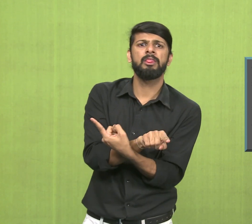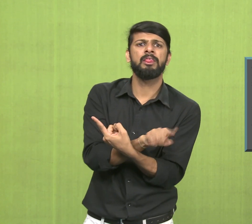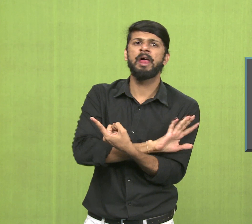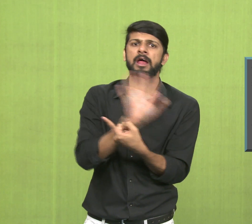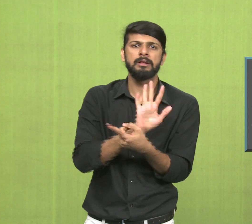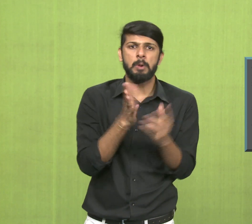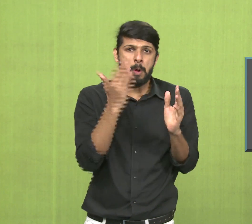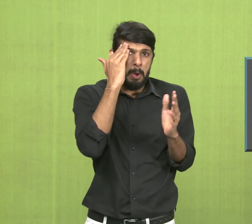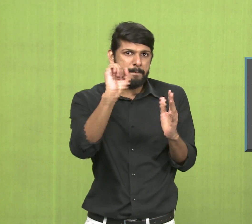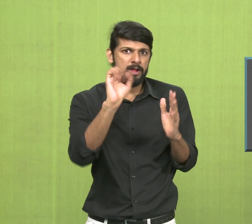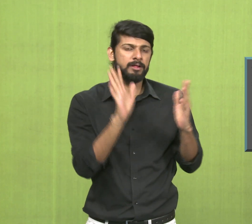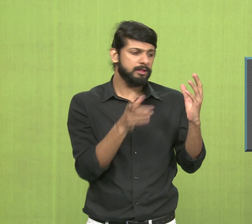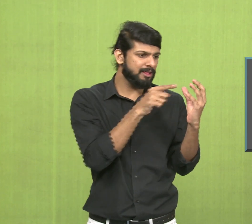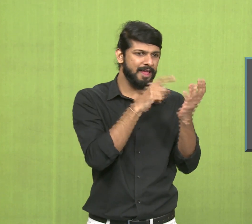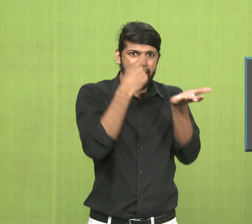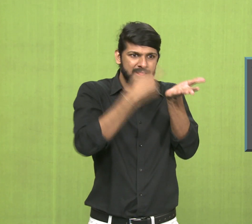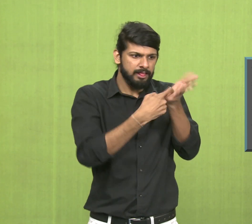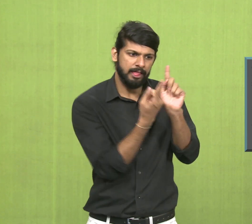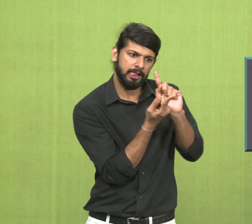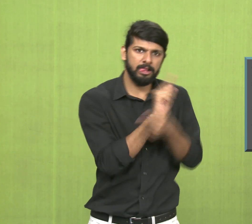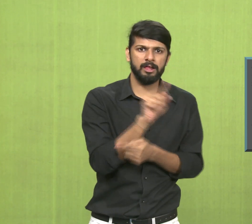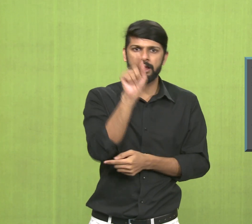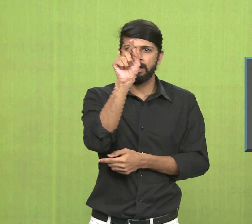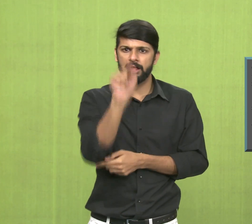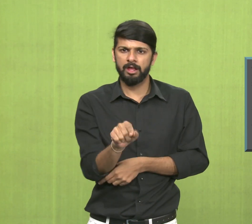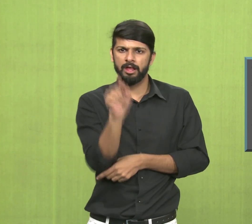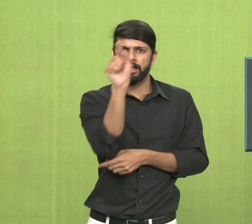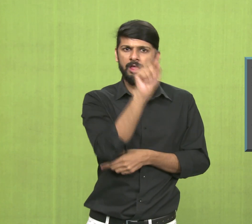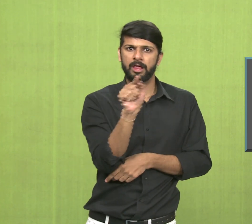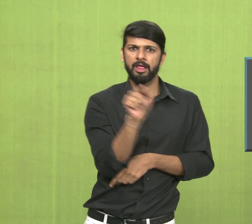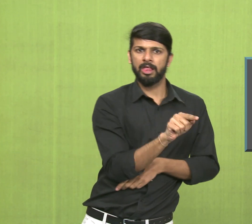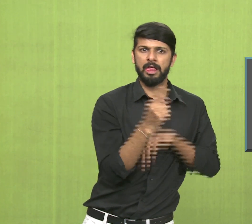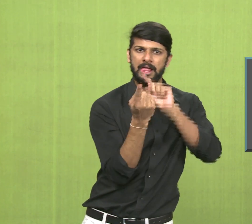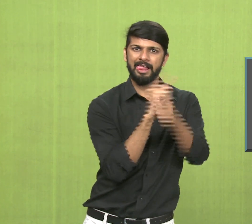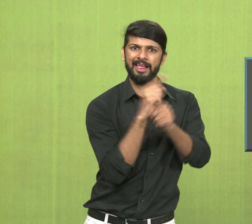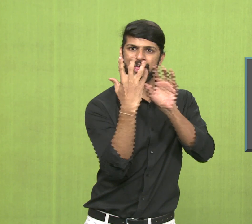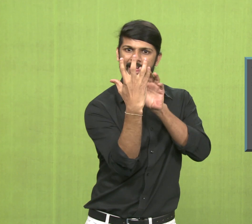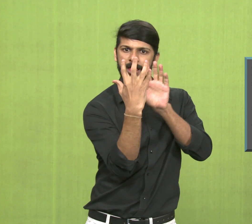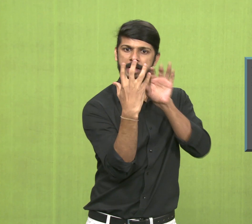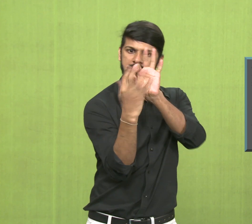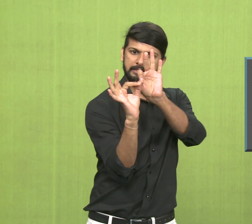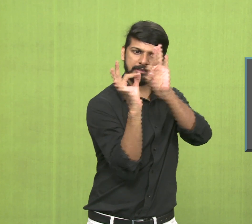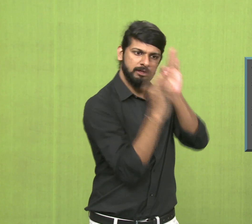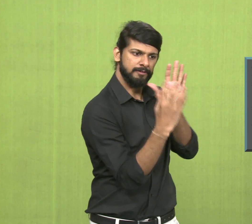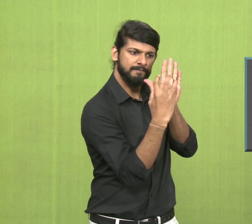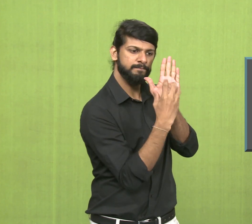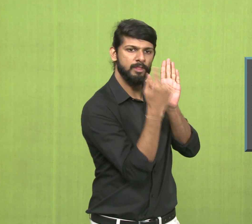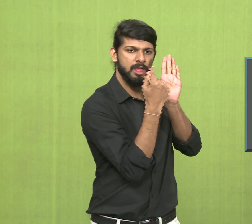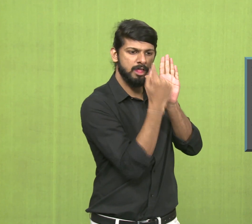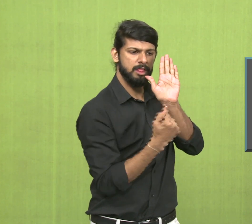carve R. If you carve it the right way in the block, at the